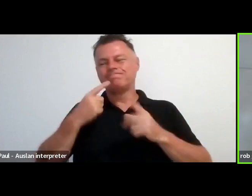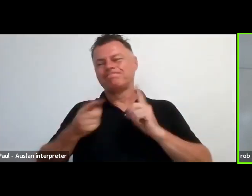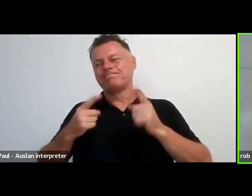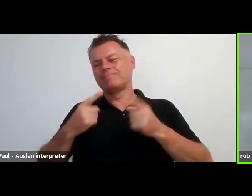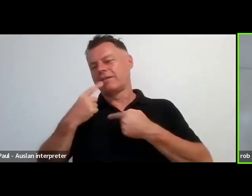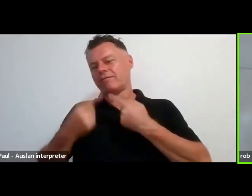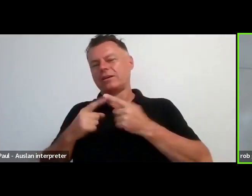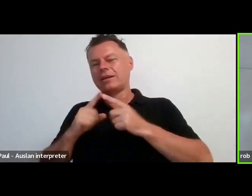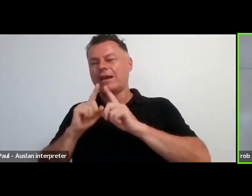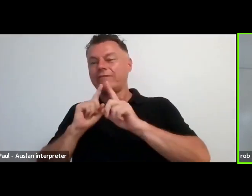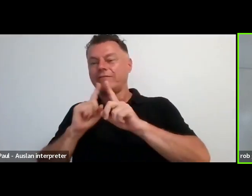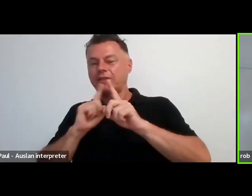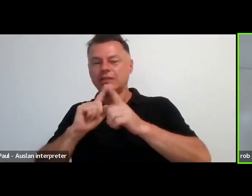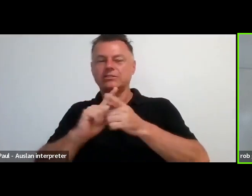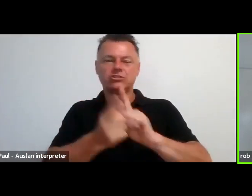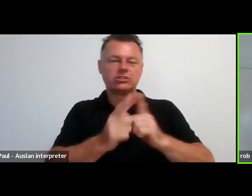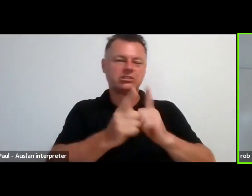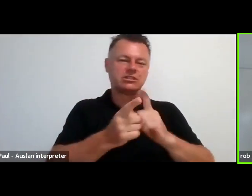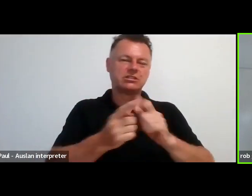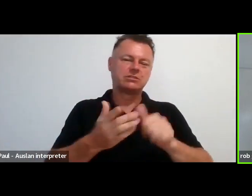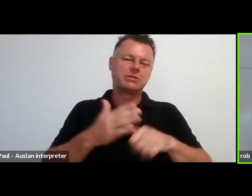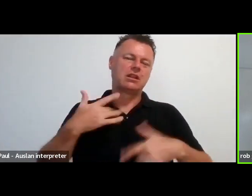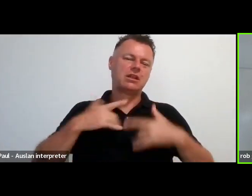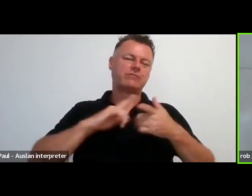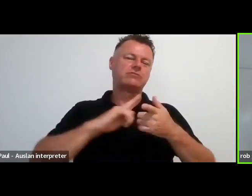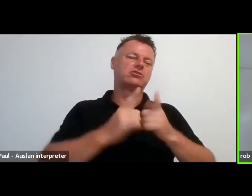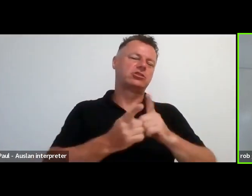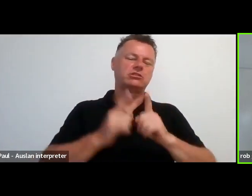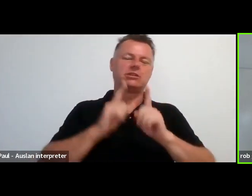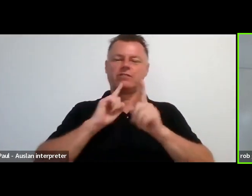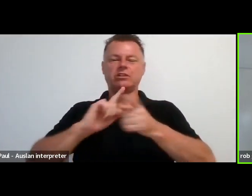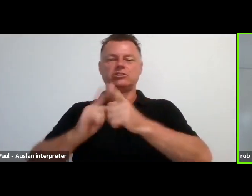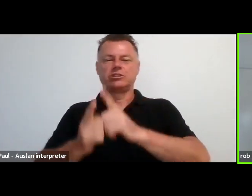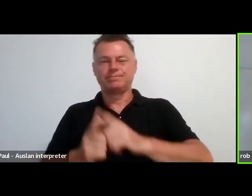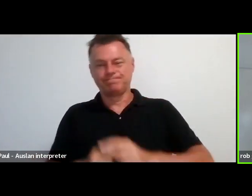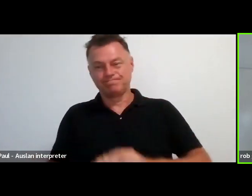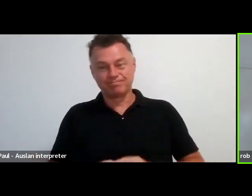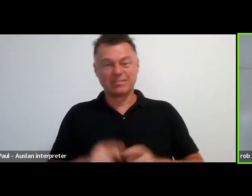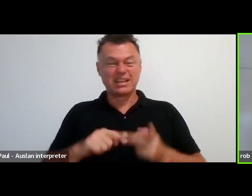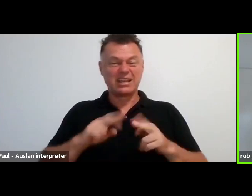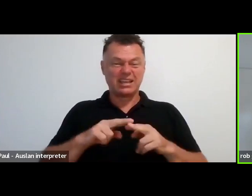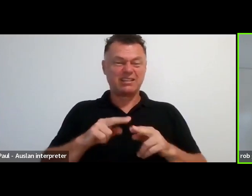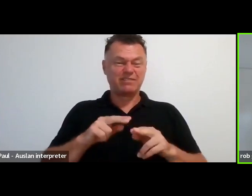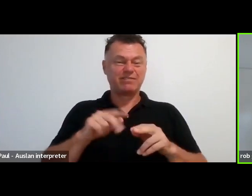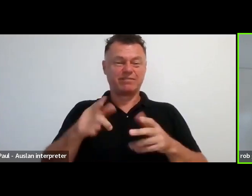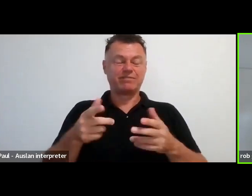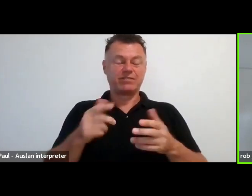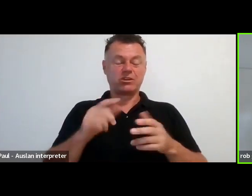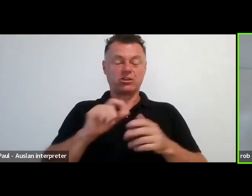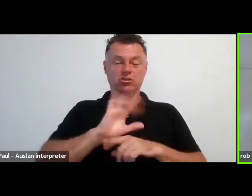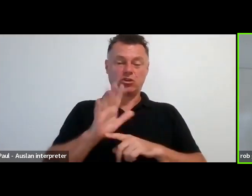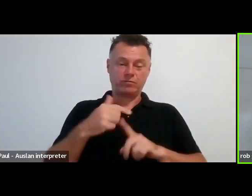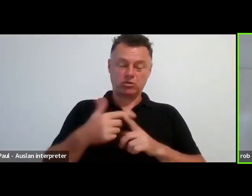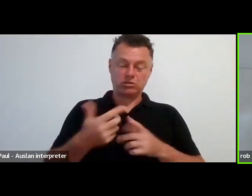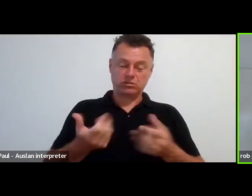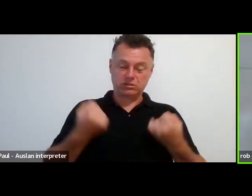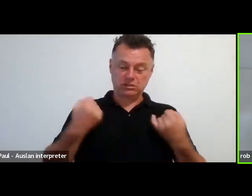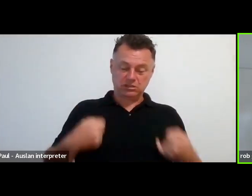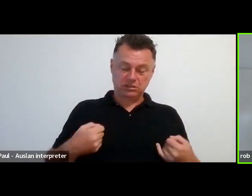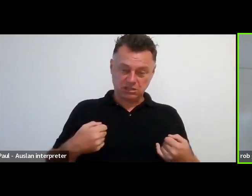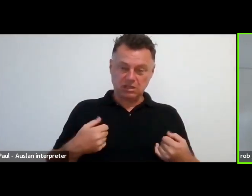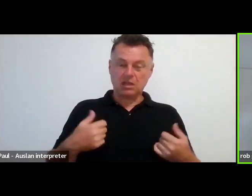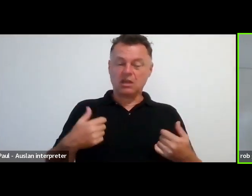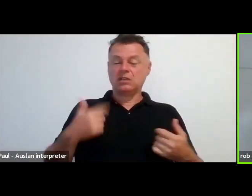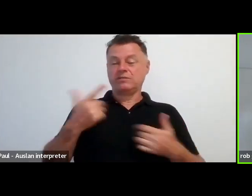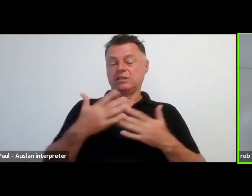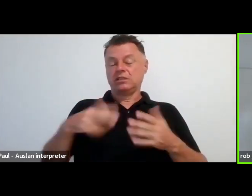change the advice how it fits. So you're in a good position. If you actually have got over the COVID, you can go back to your normal business.